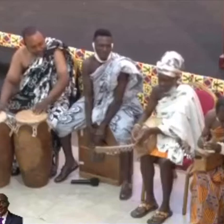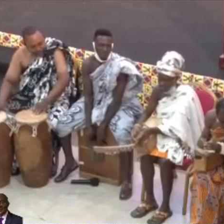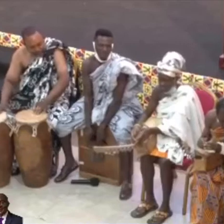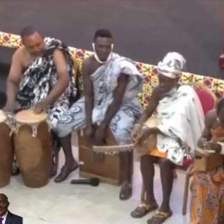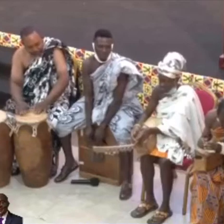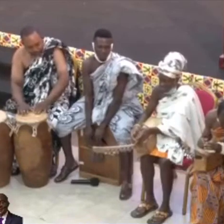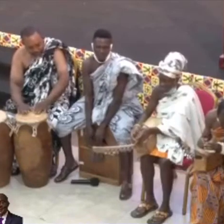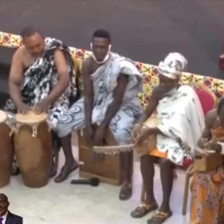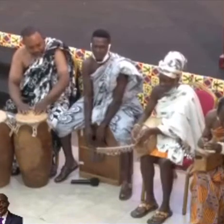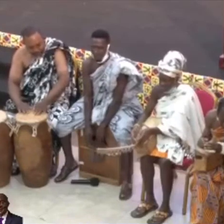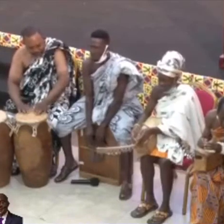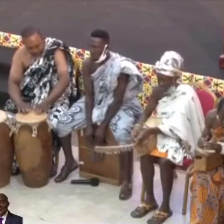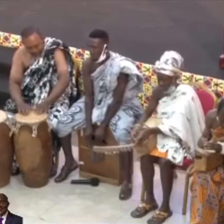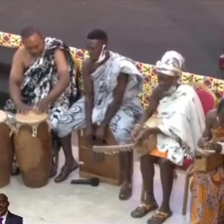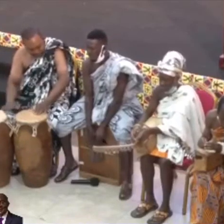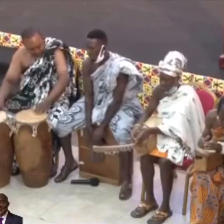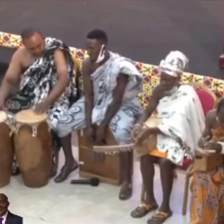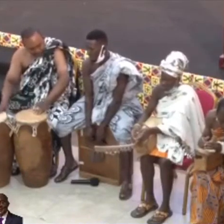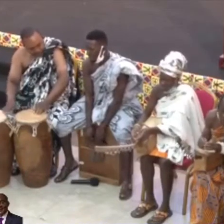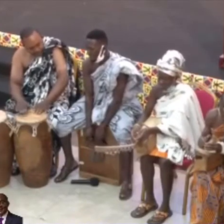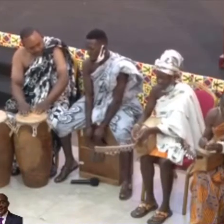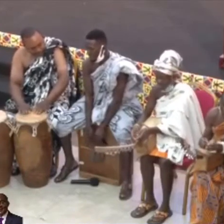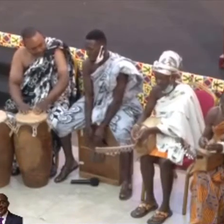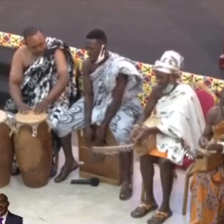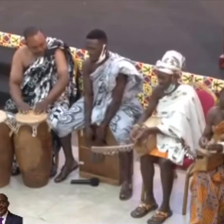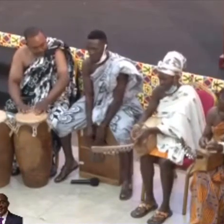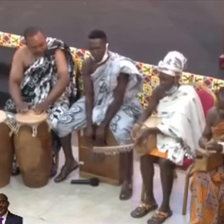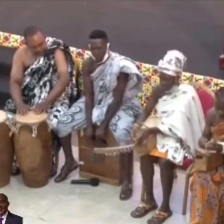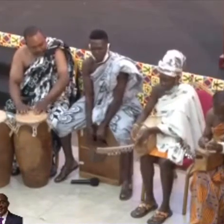So big and China, my baby.